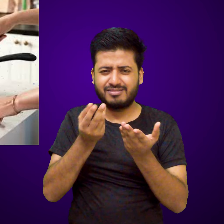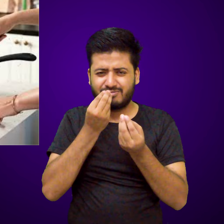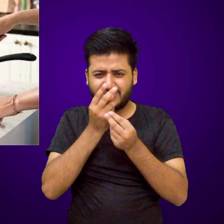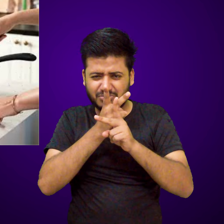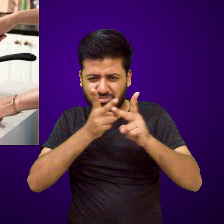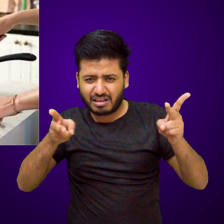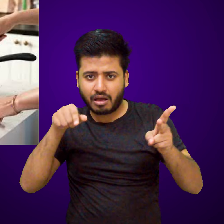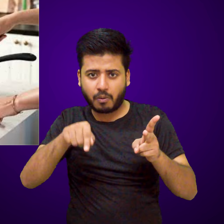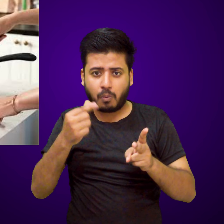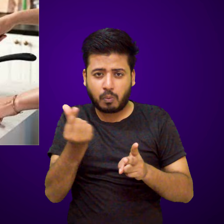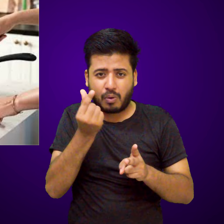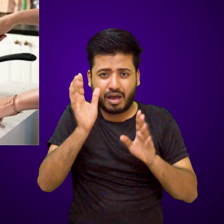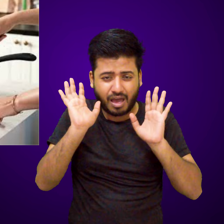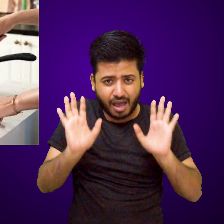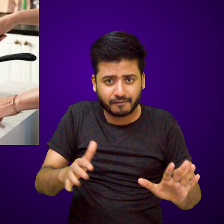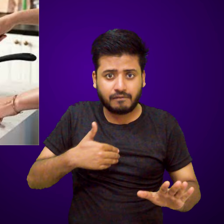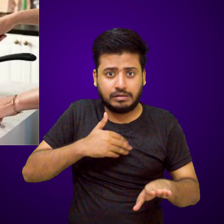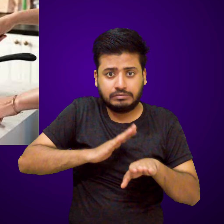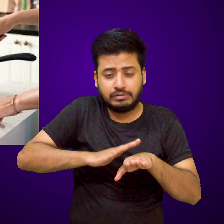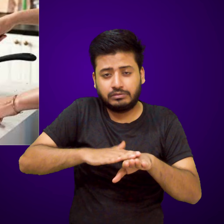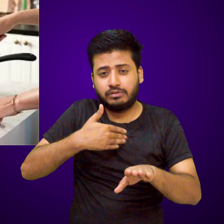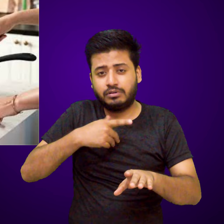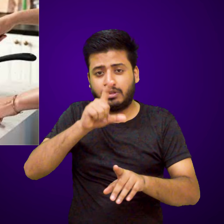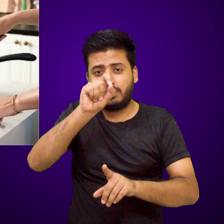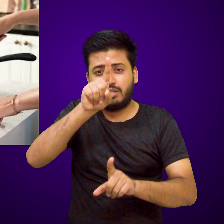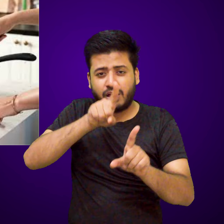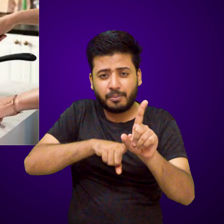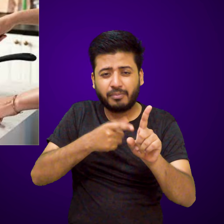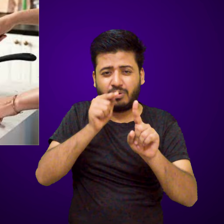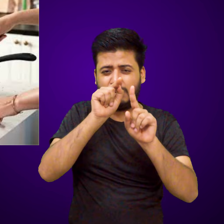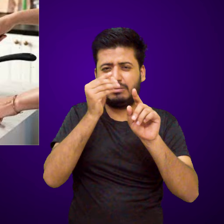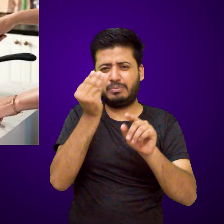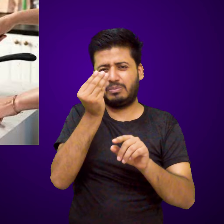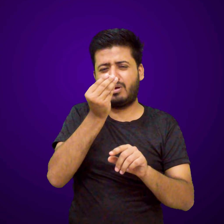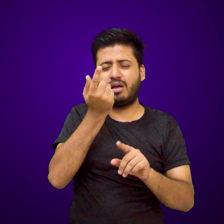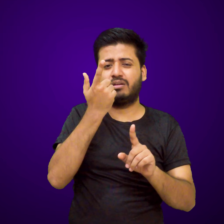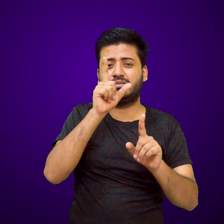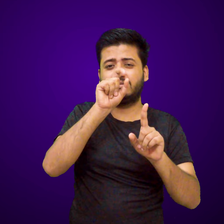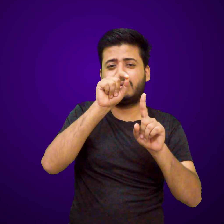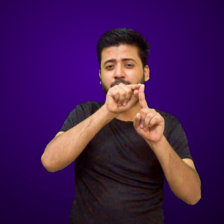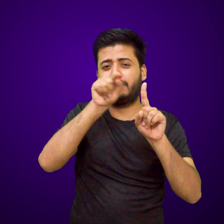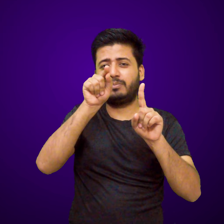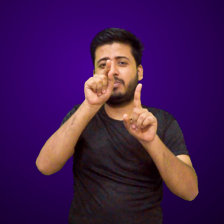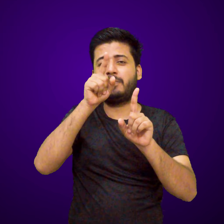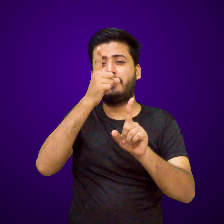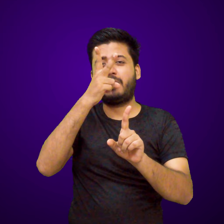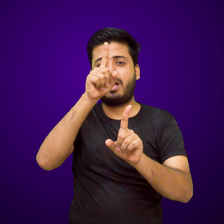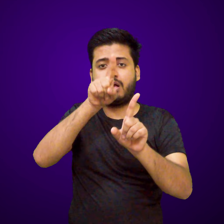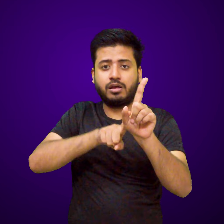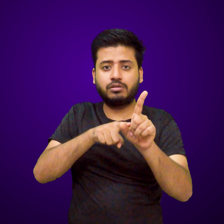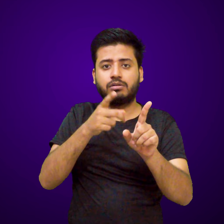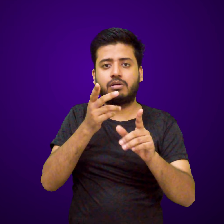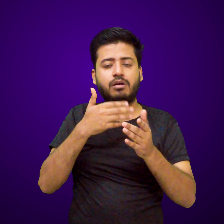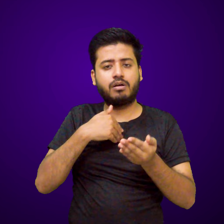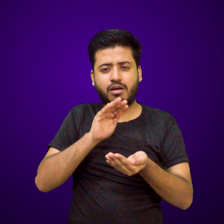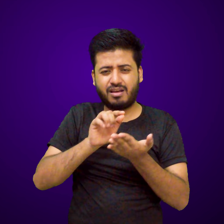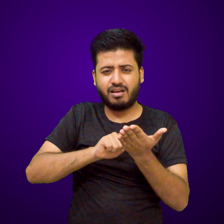power rating allows for fast heating and efficient cooking. Ease of cleaning. Has a smooth ceramic surface that is simple to wipe